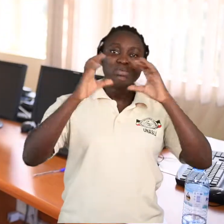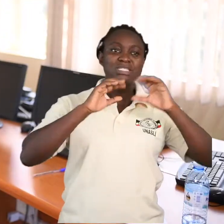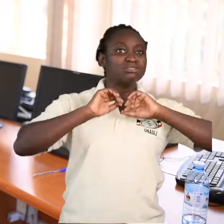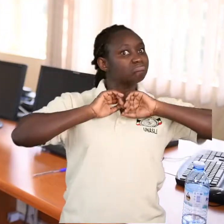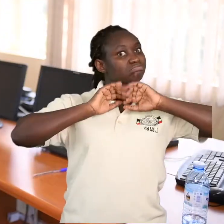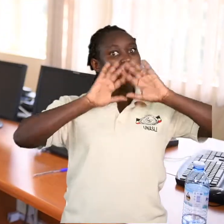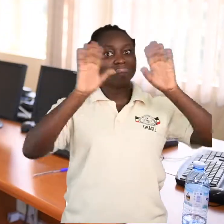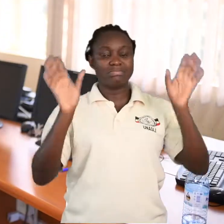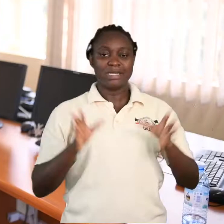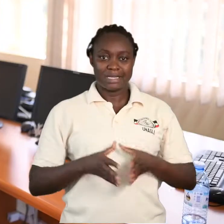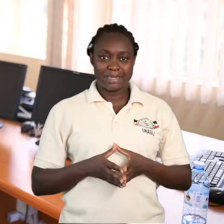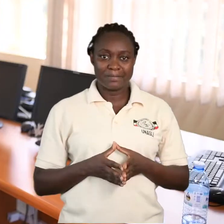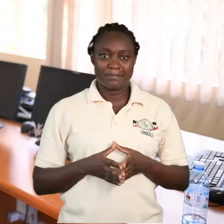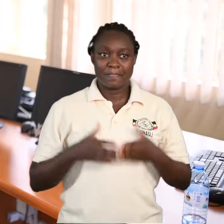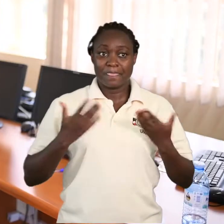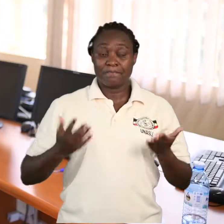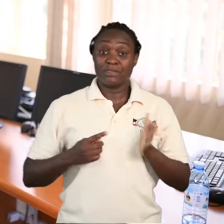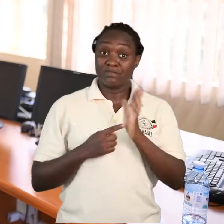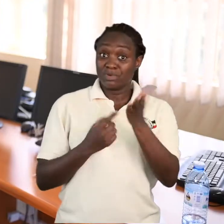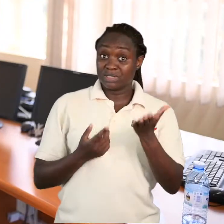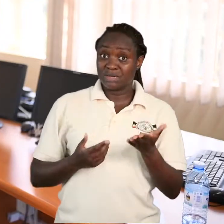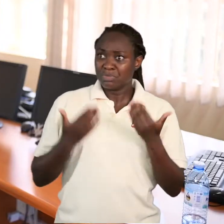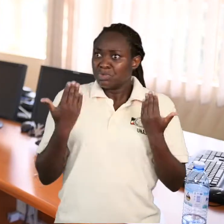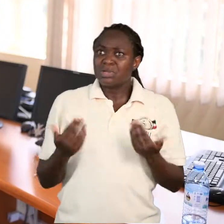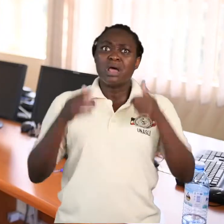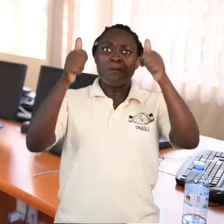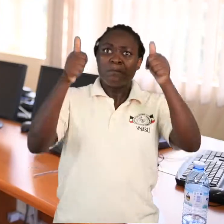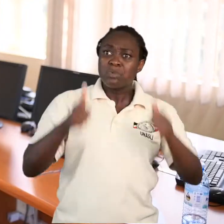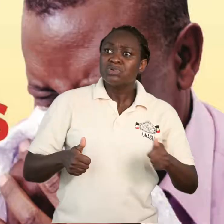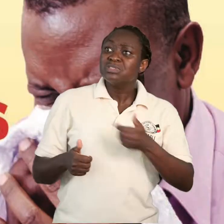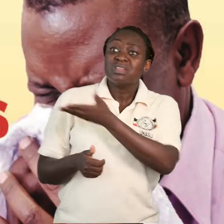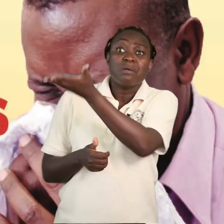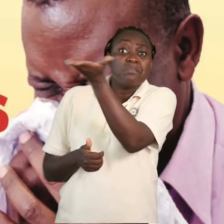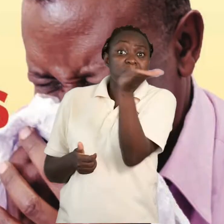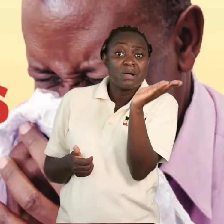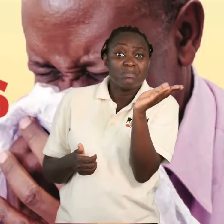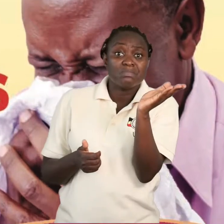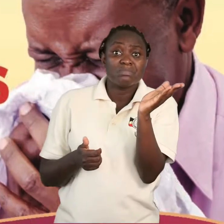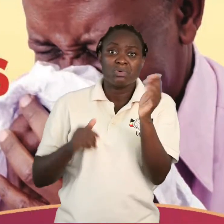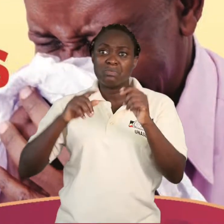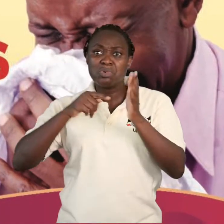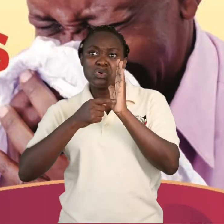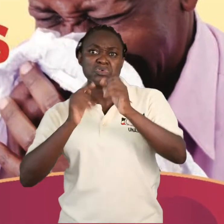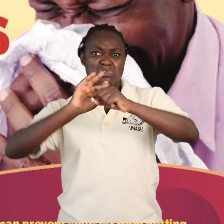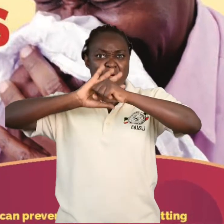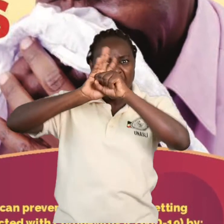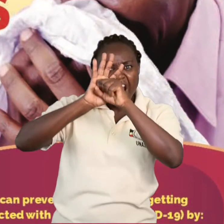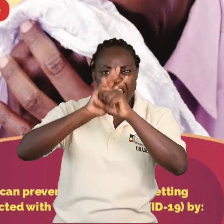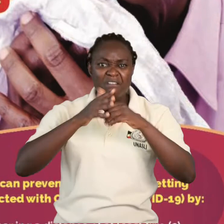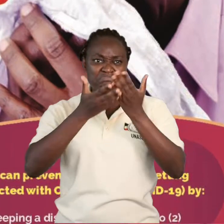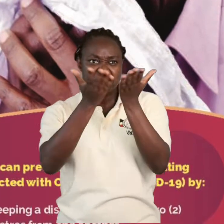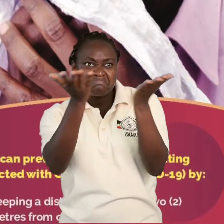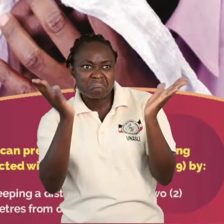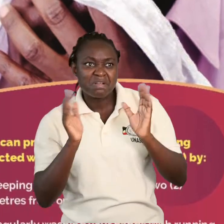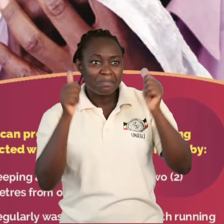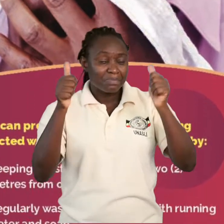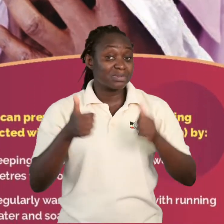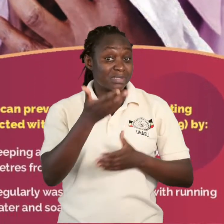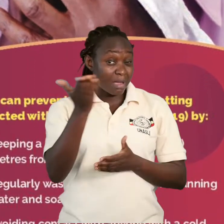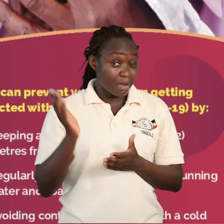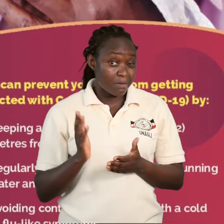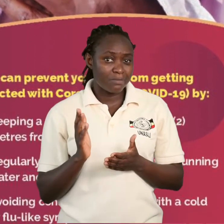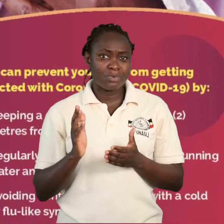For example, there are posters today which are talking about COVID-19. A lot